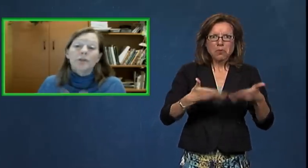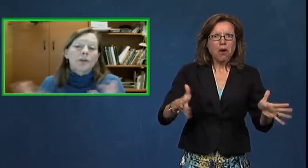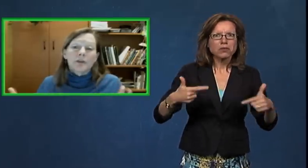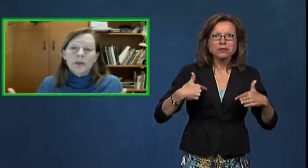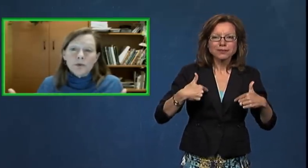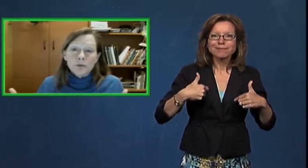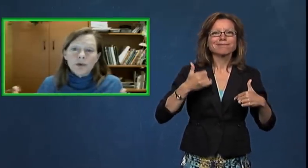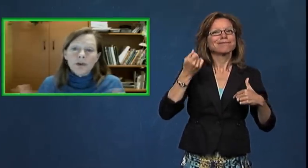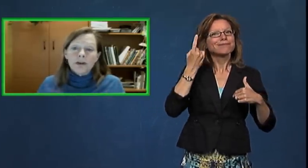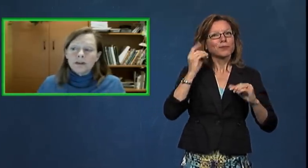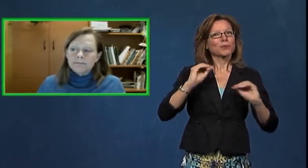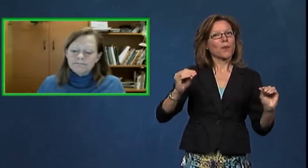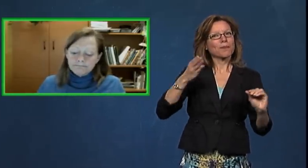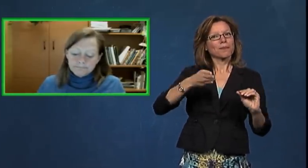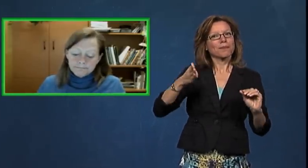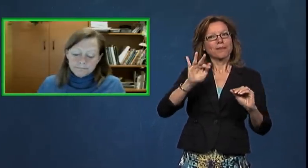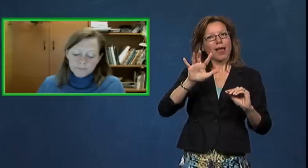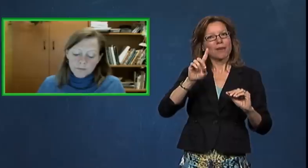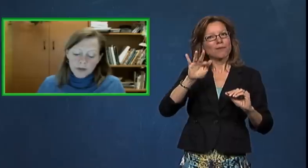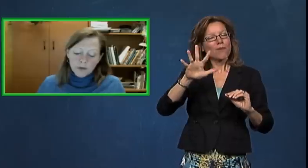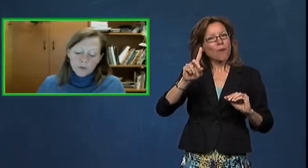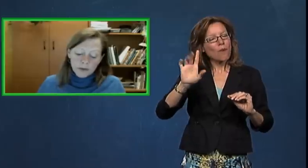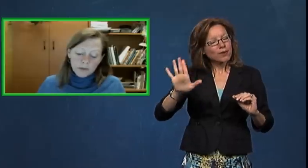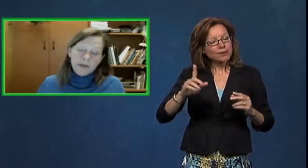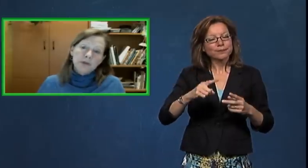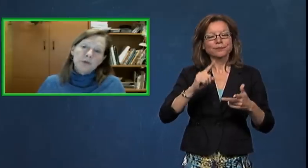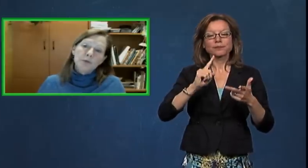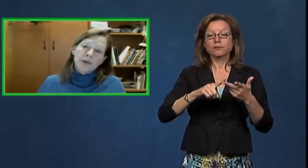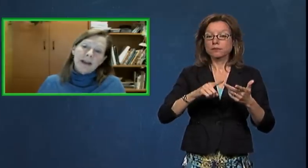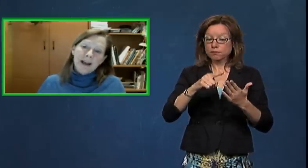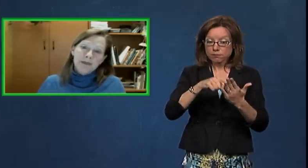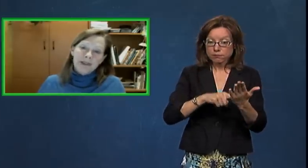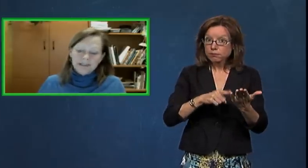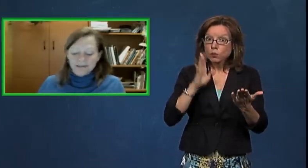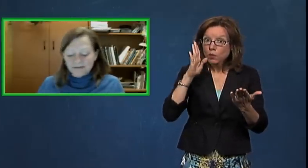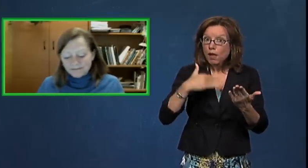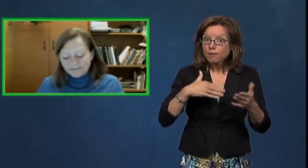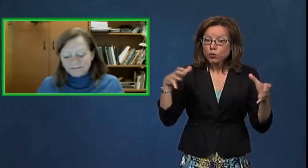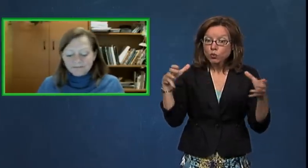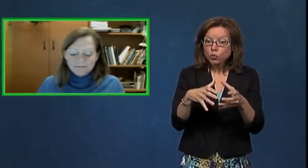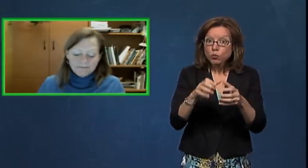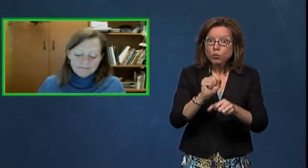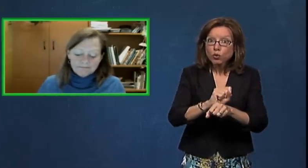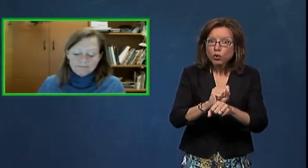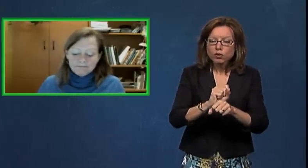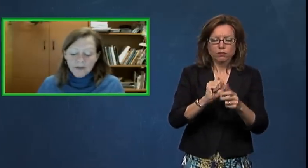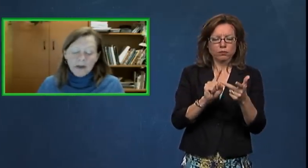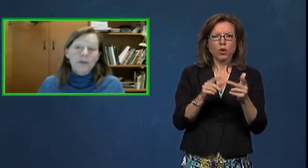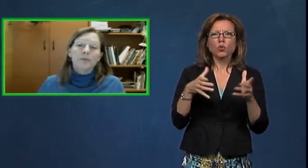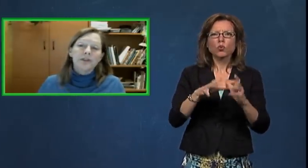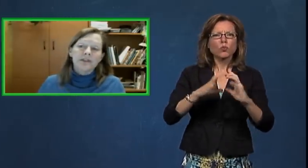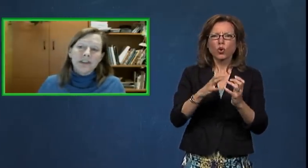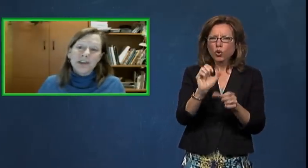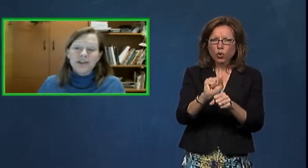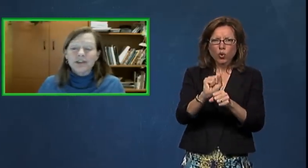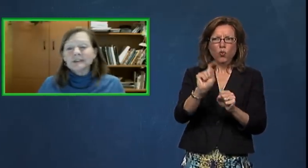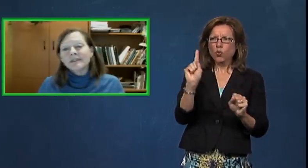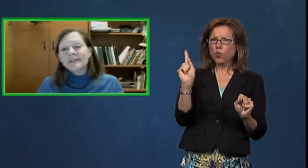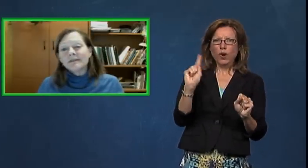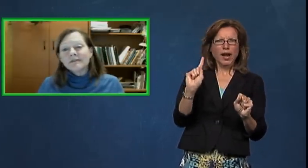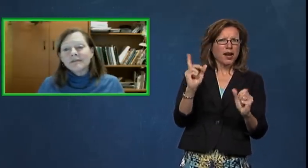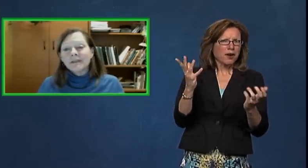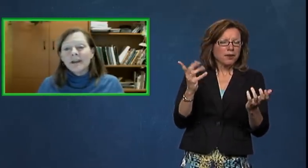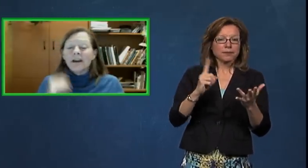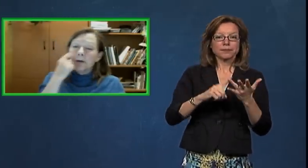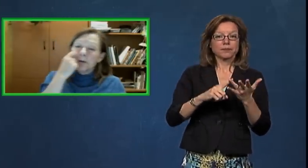Is there going to be group work? Where will that group work happen? Are there